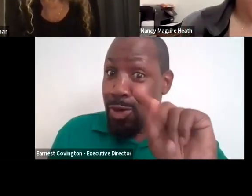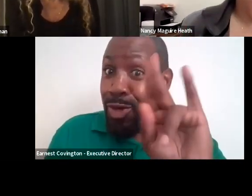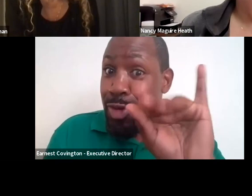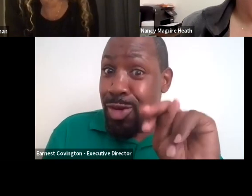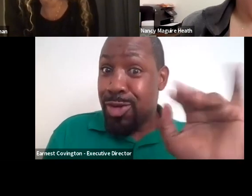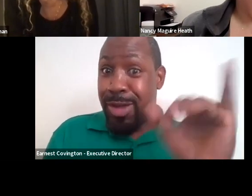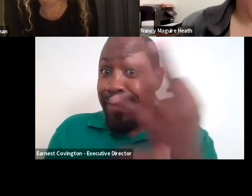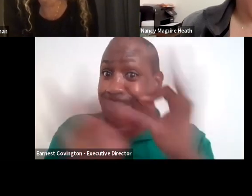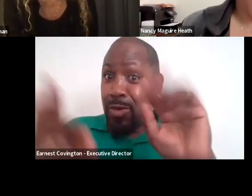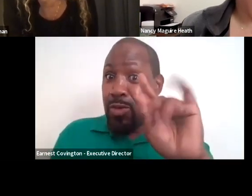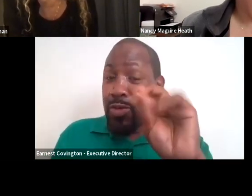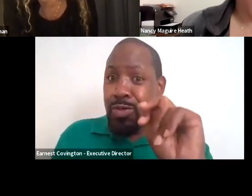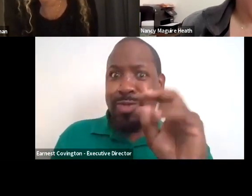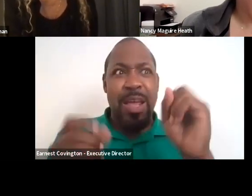equity.